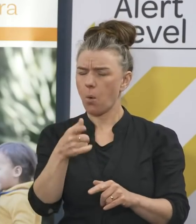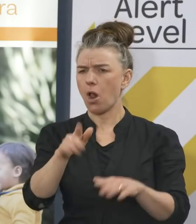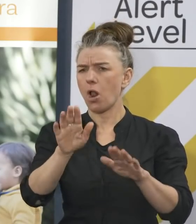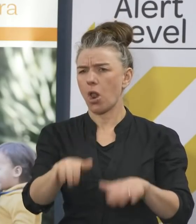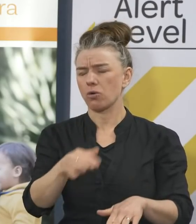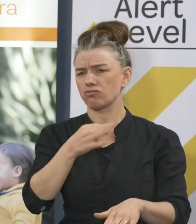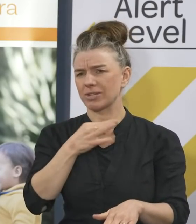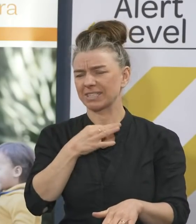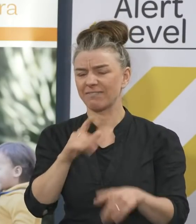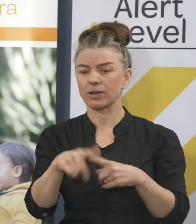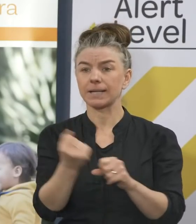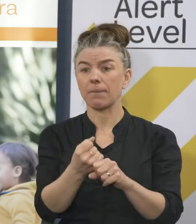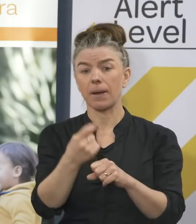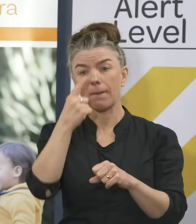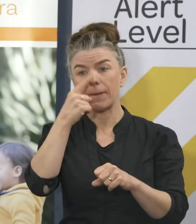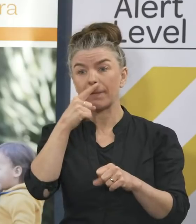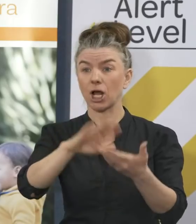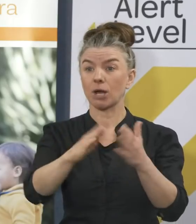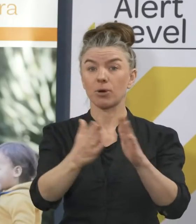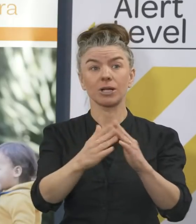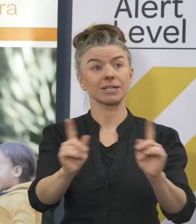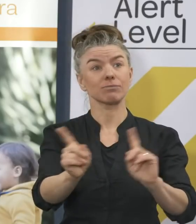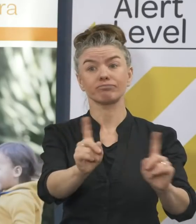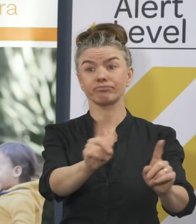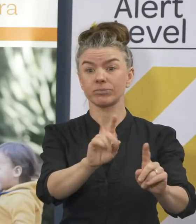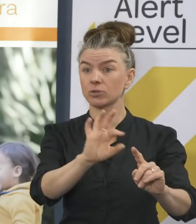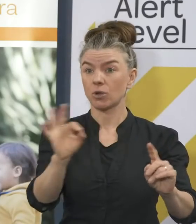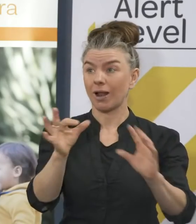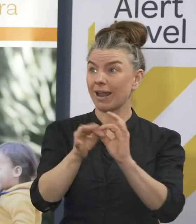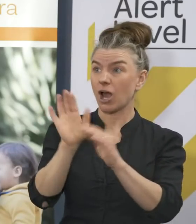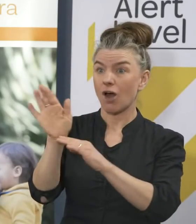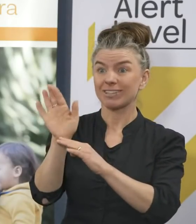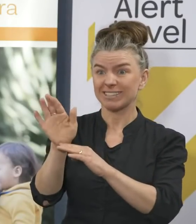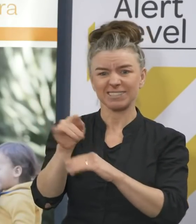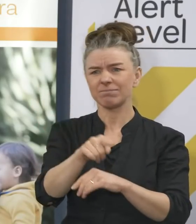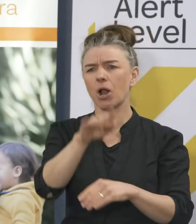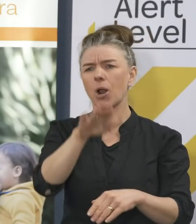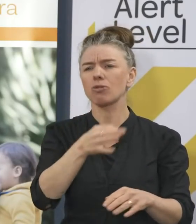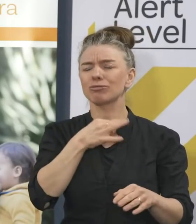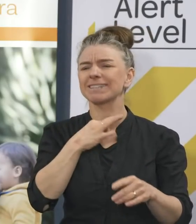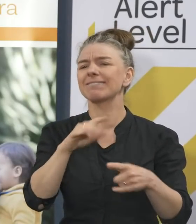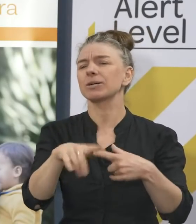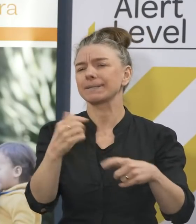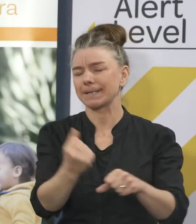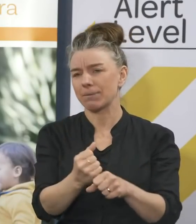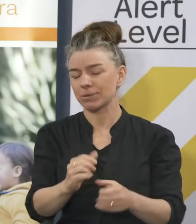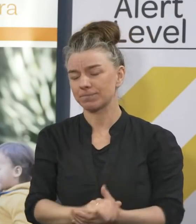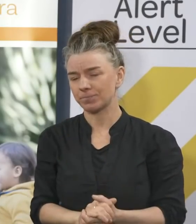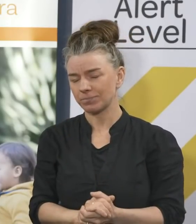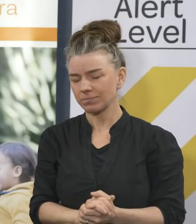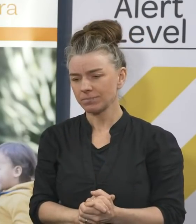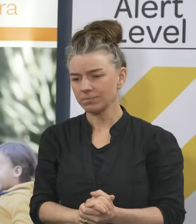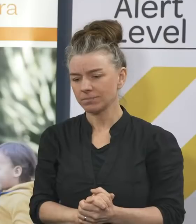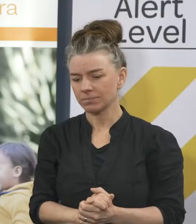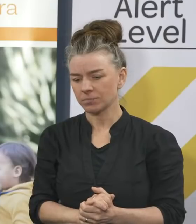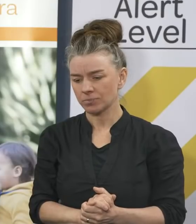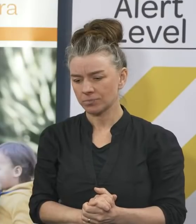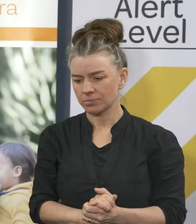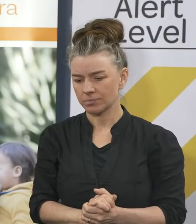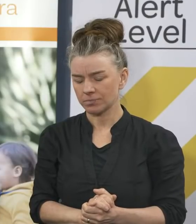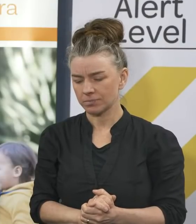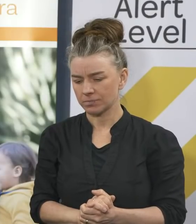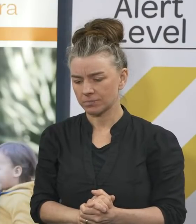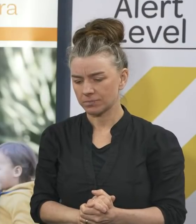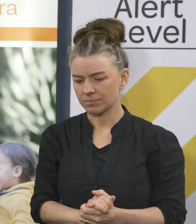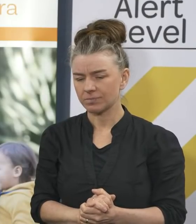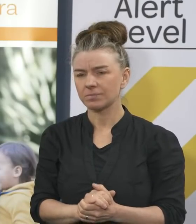in the community. And these factors are whether they've had respiratory symptoms and they have had one of the following in the last